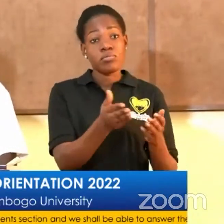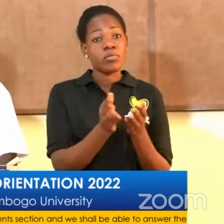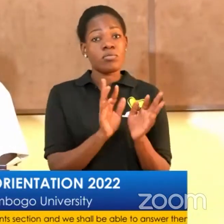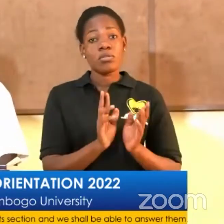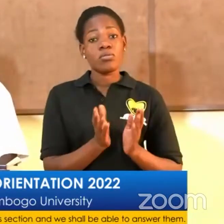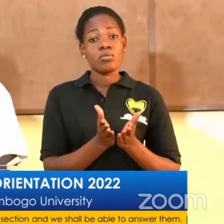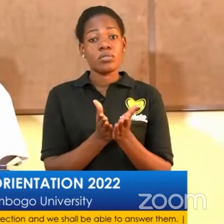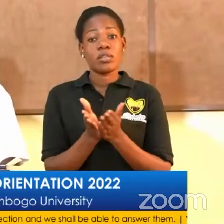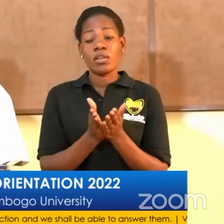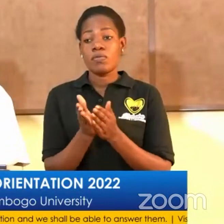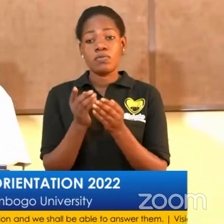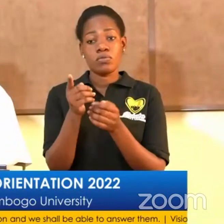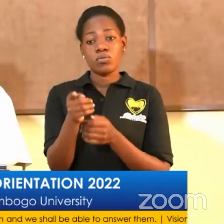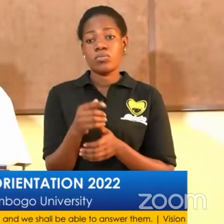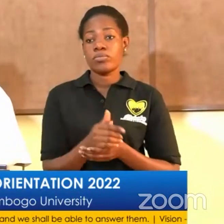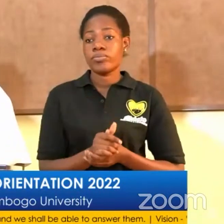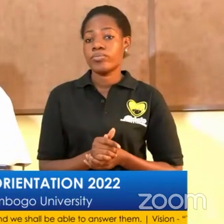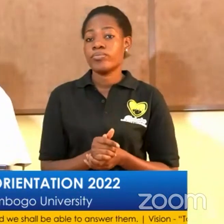need.